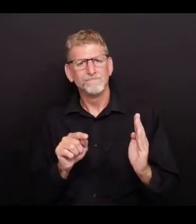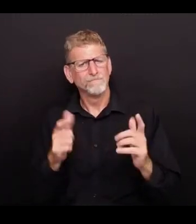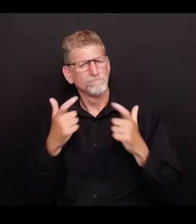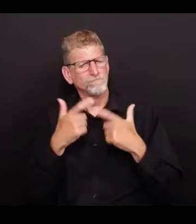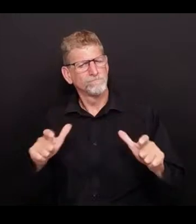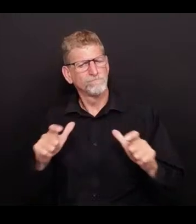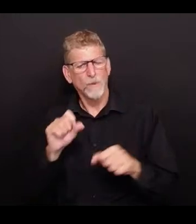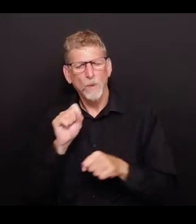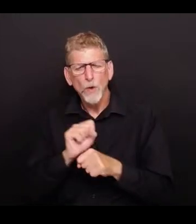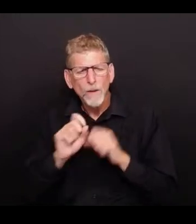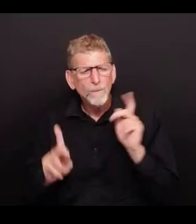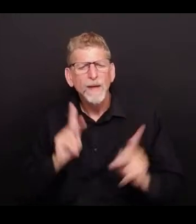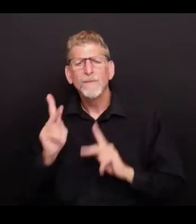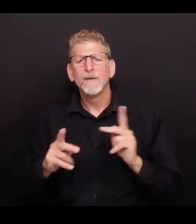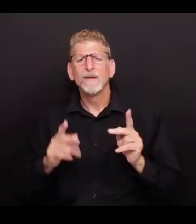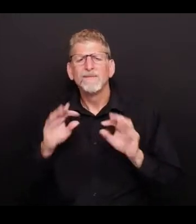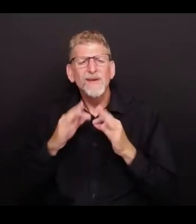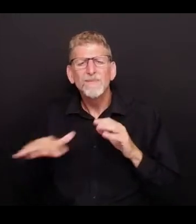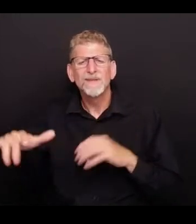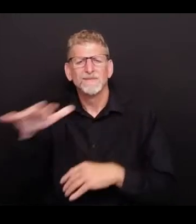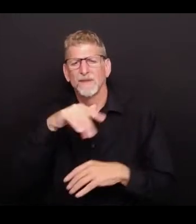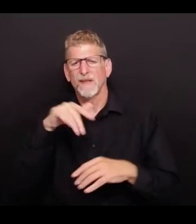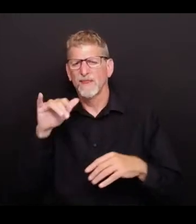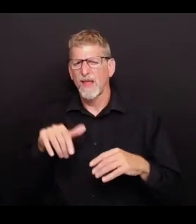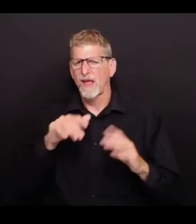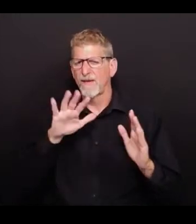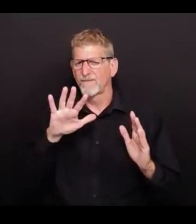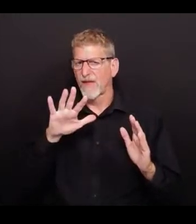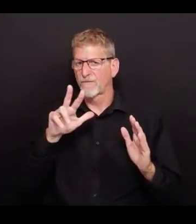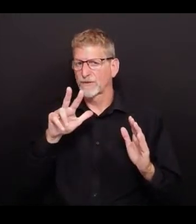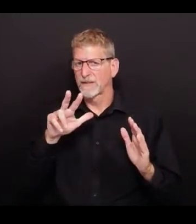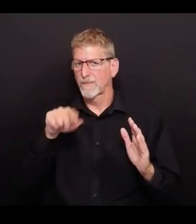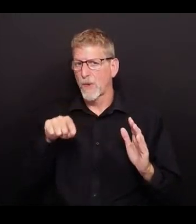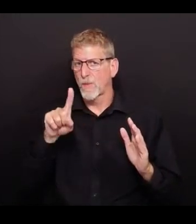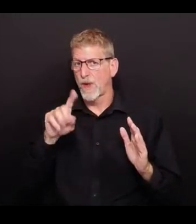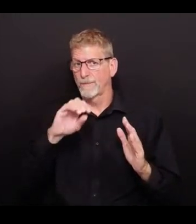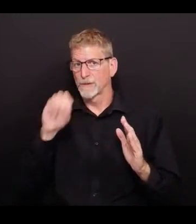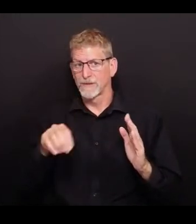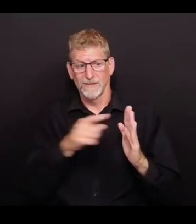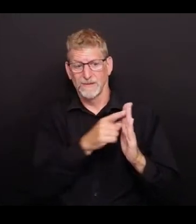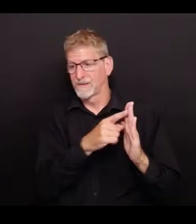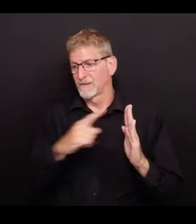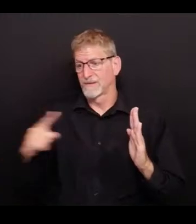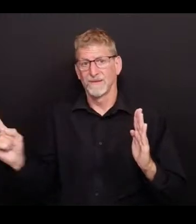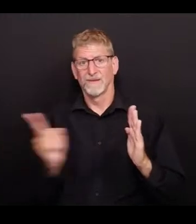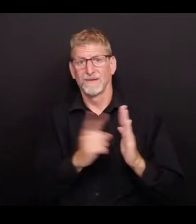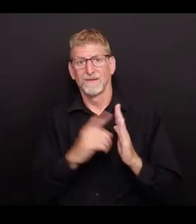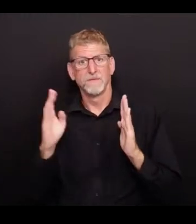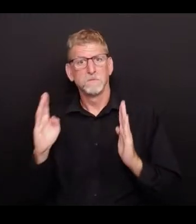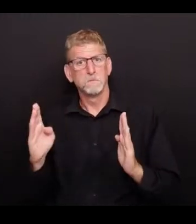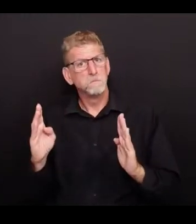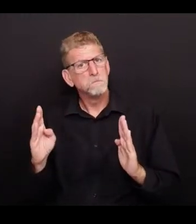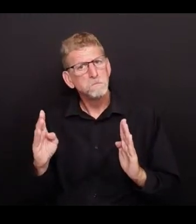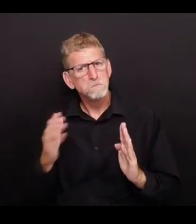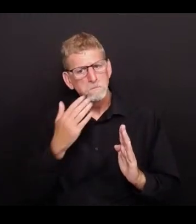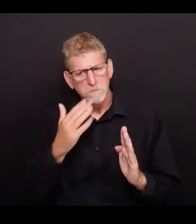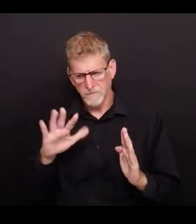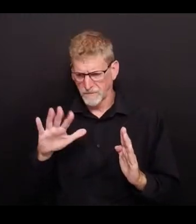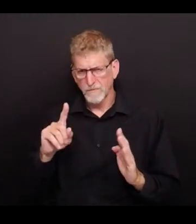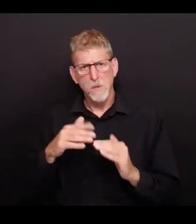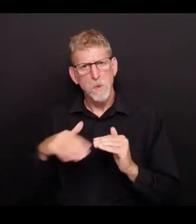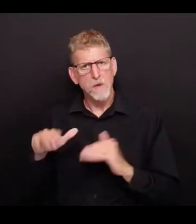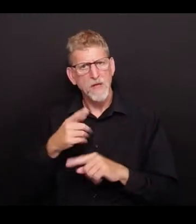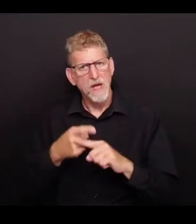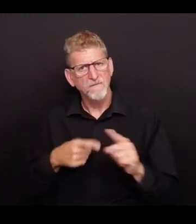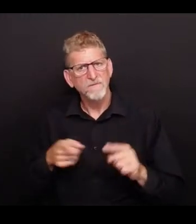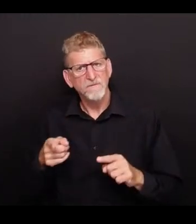really the heart of our working population, we're at 53.1% of that population. So we definitely have a